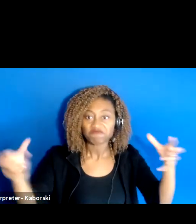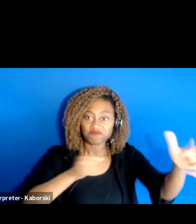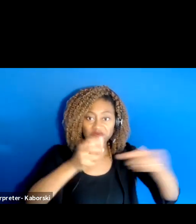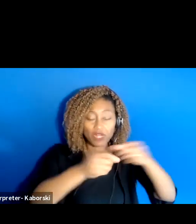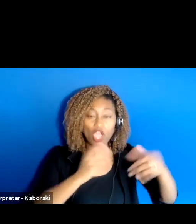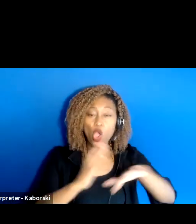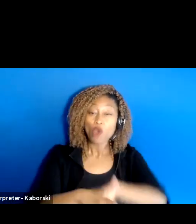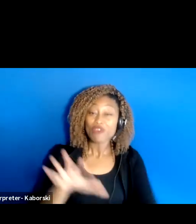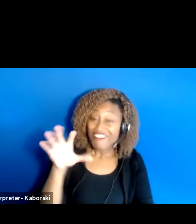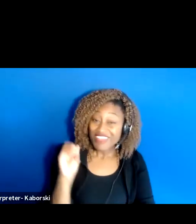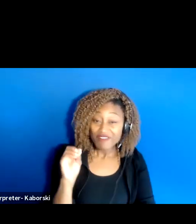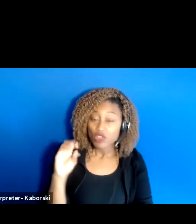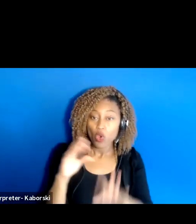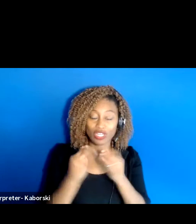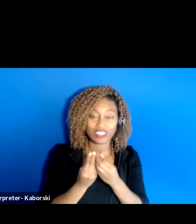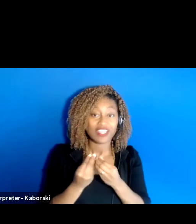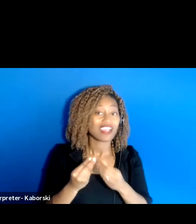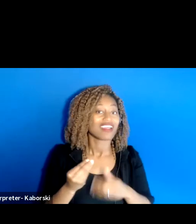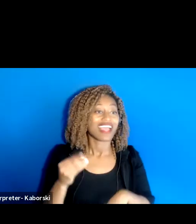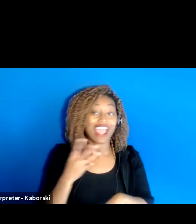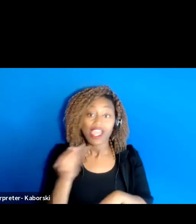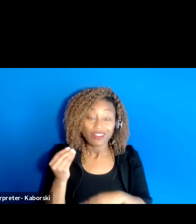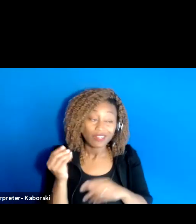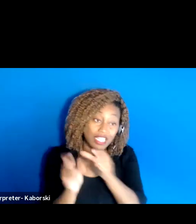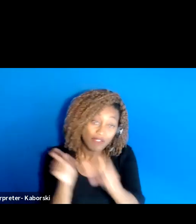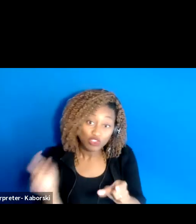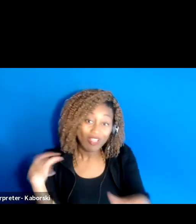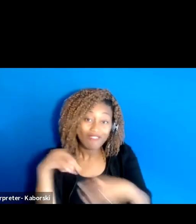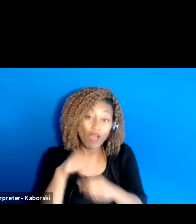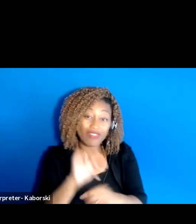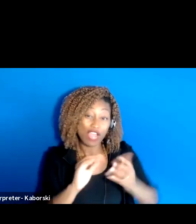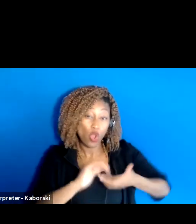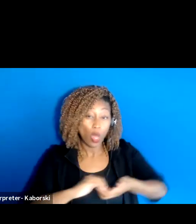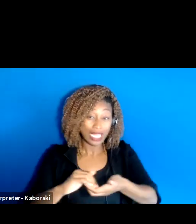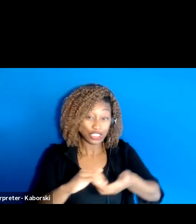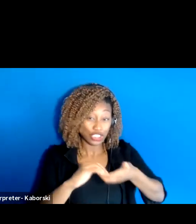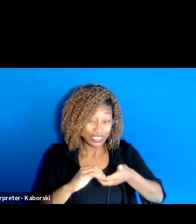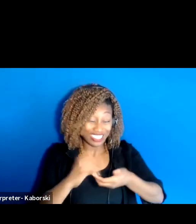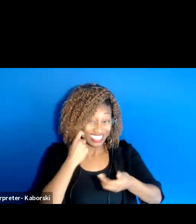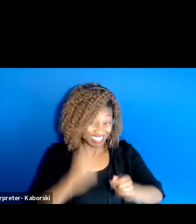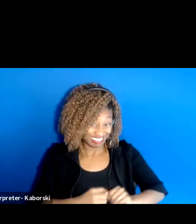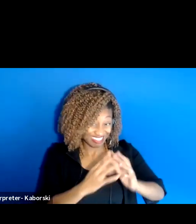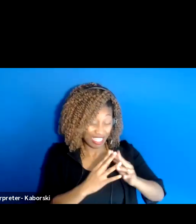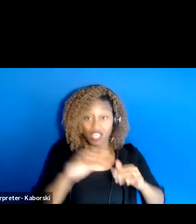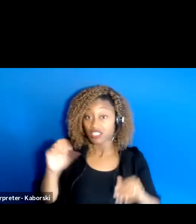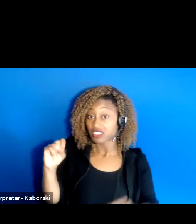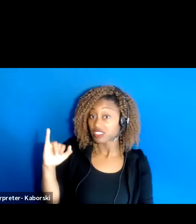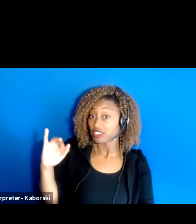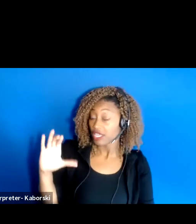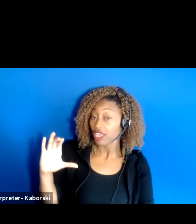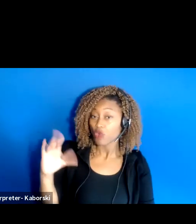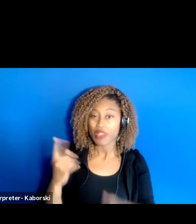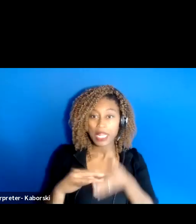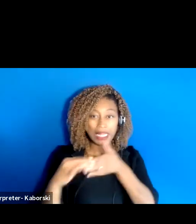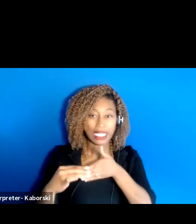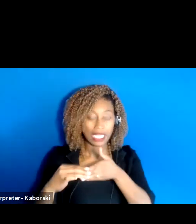50 organizations and individuals who are now part of that coalition that, from the Silk being one of the leads at